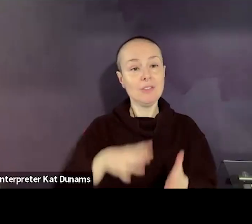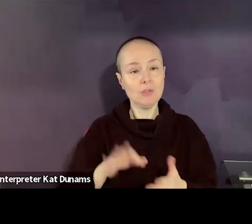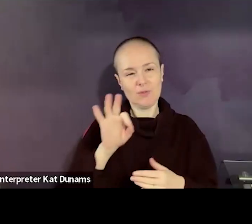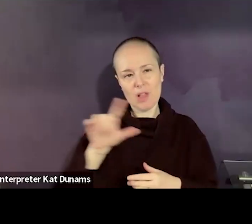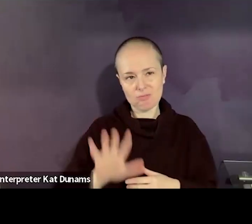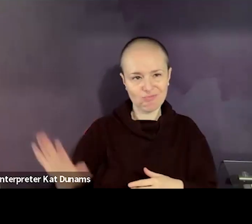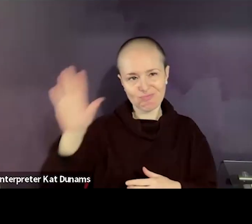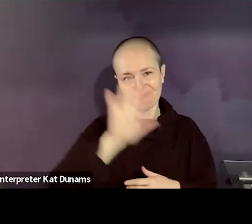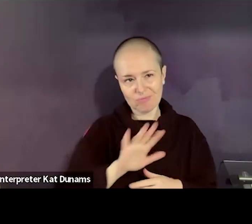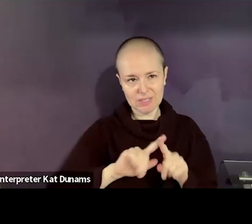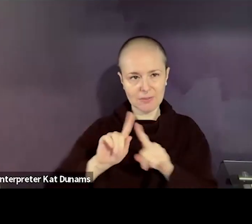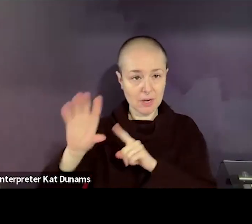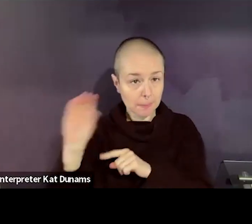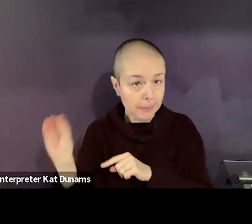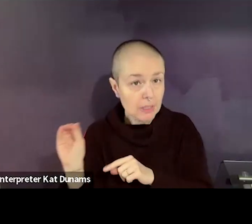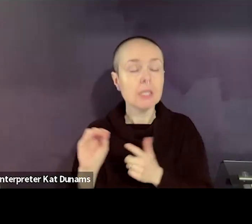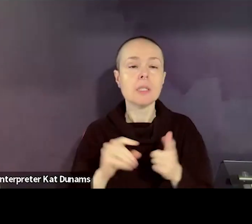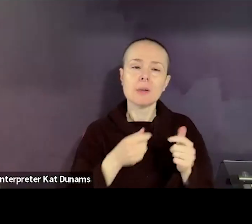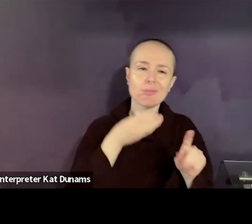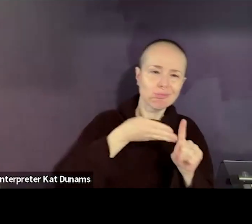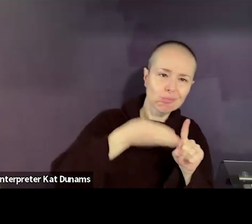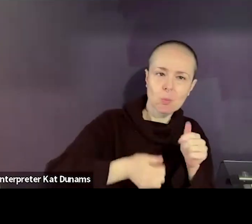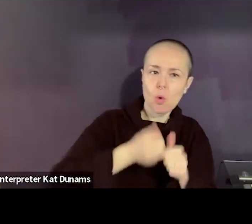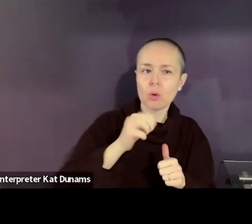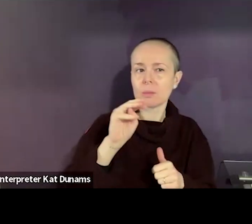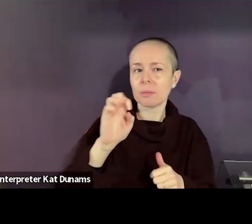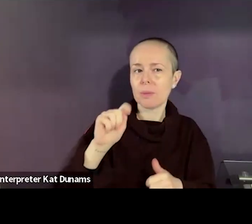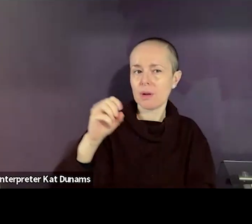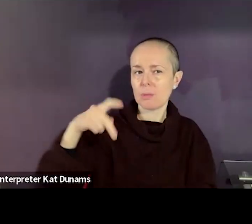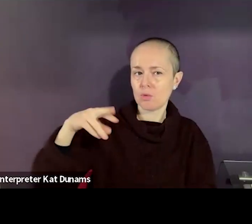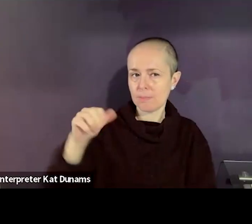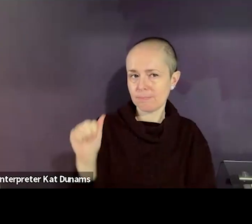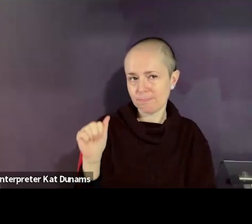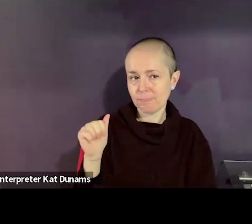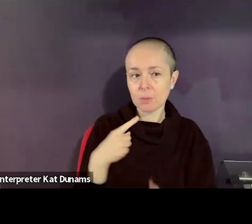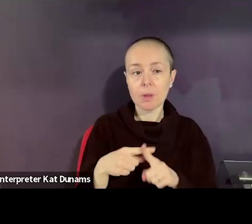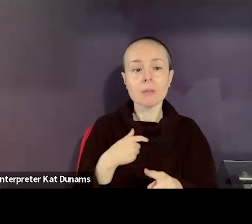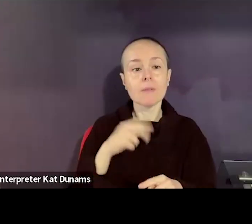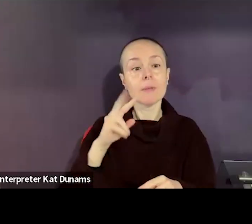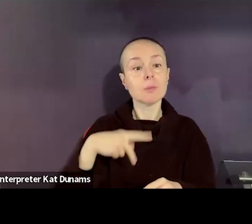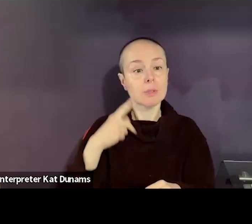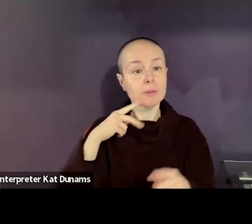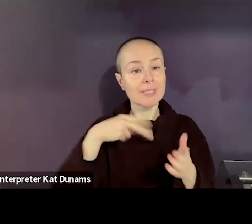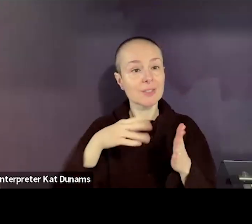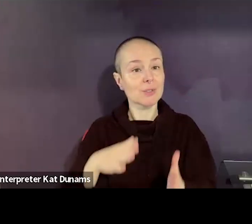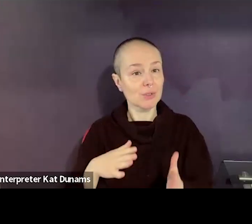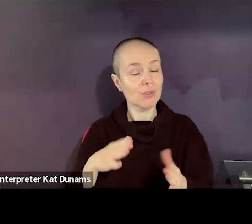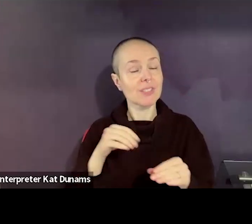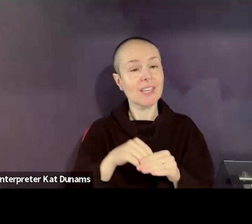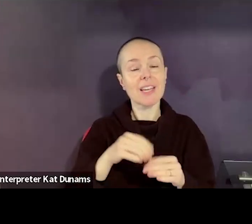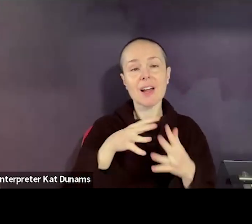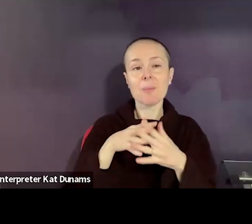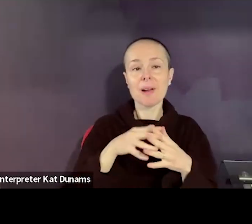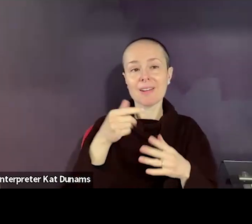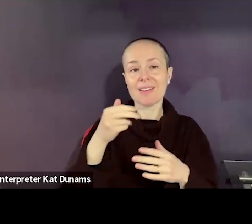the city, but mostly with the Metropolitan Opera. I also serve, as Melinda said, as the Vice President of Dancers for the American Guild of Musical Artists,